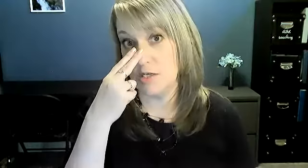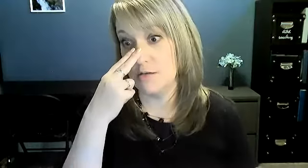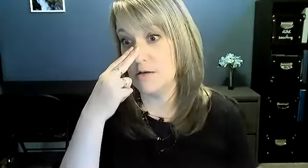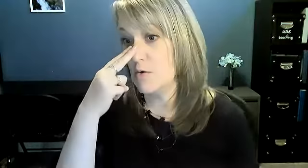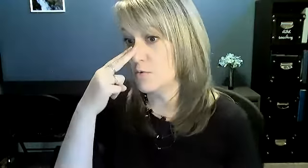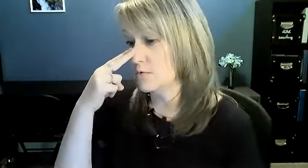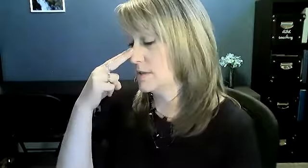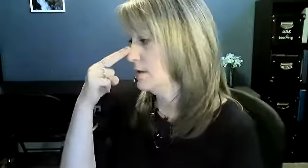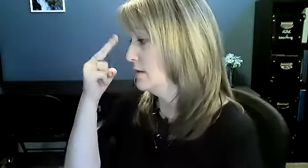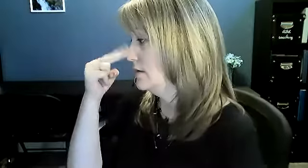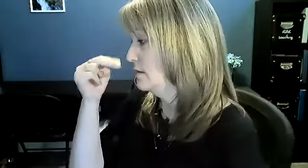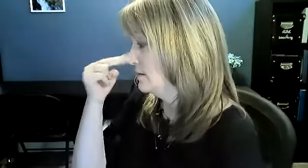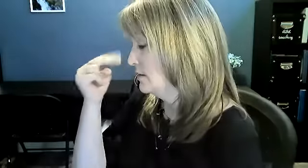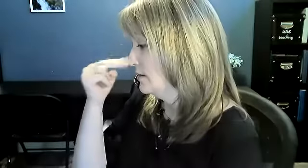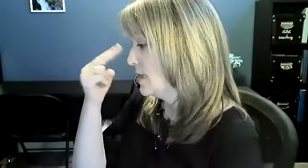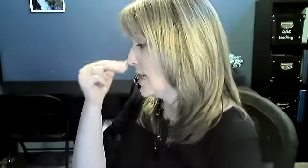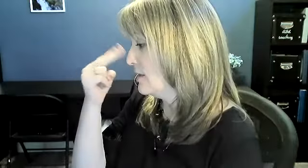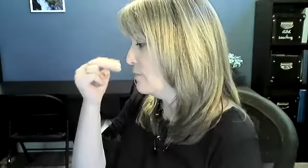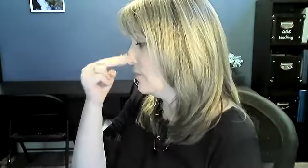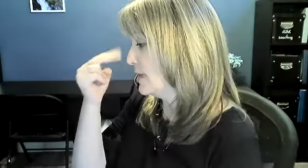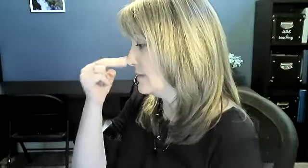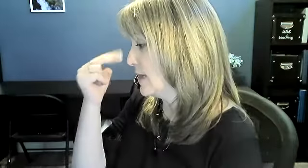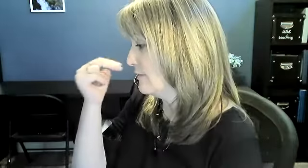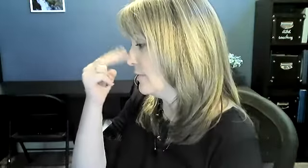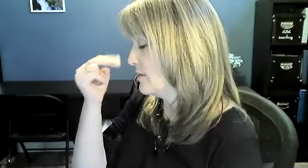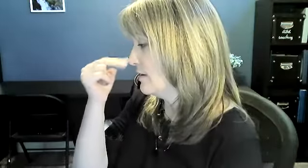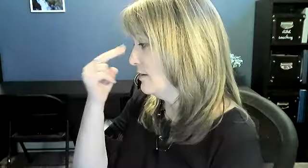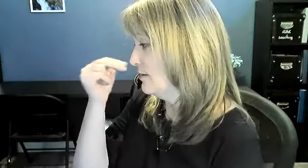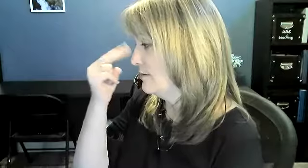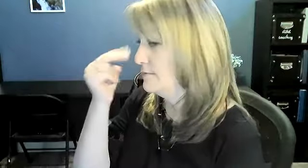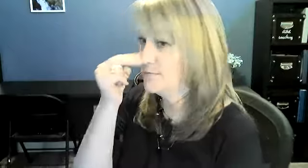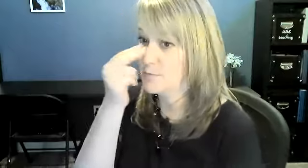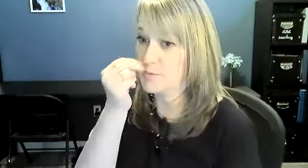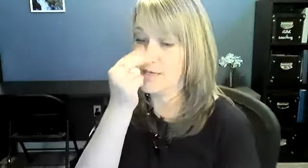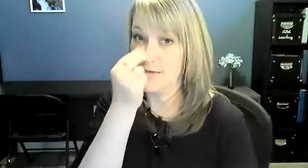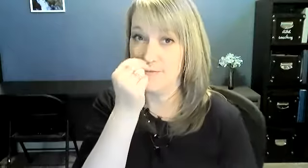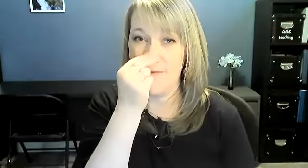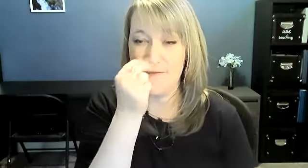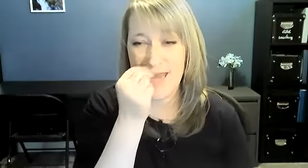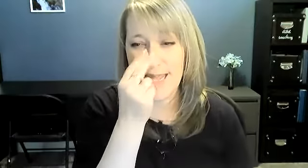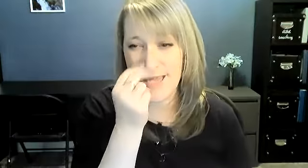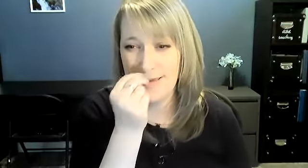your nose. And the movement is back and forth, repeated. Funny.